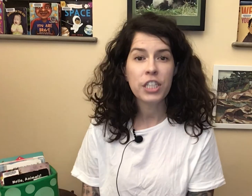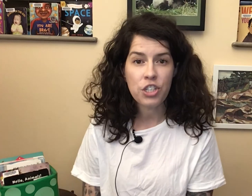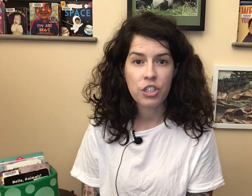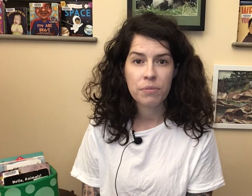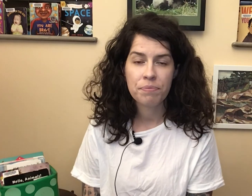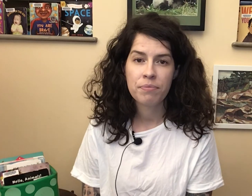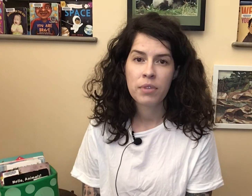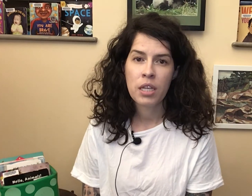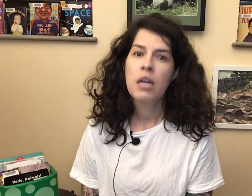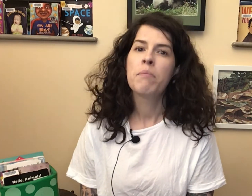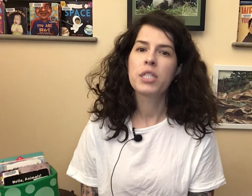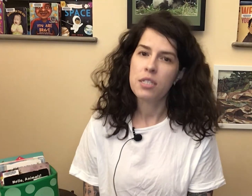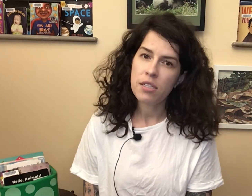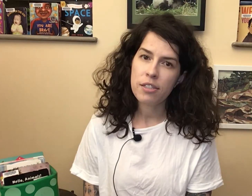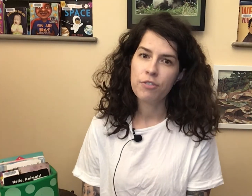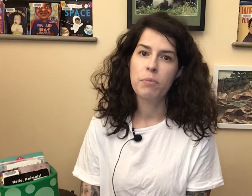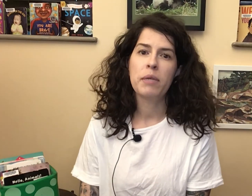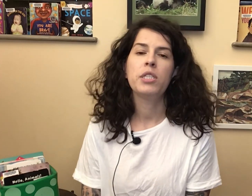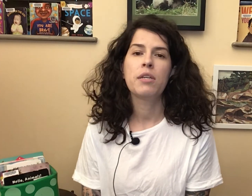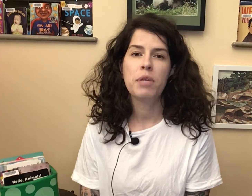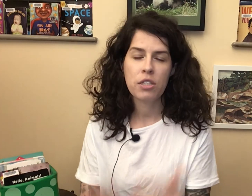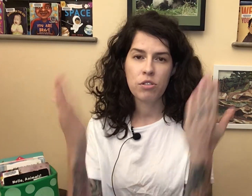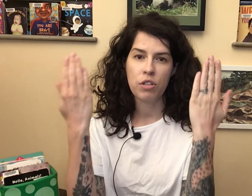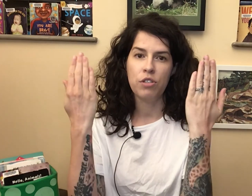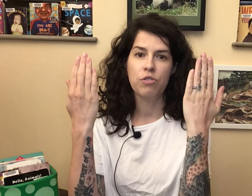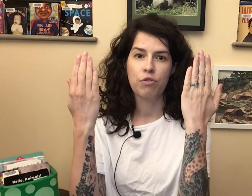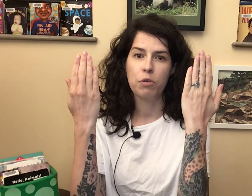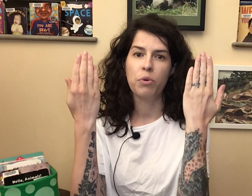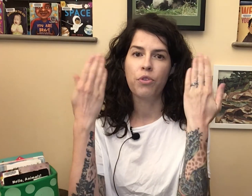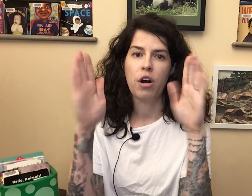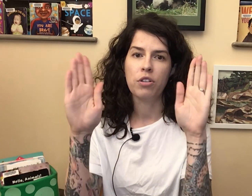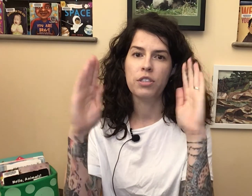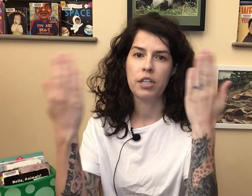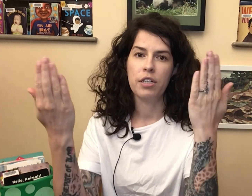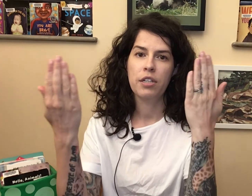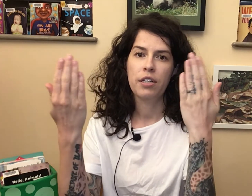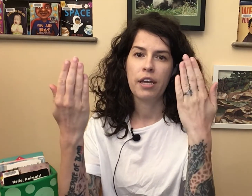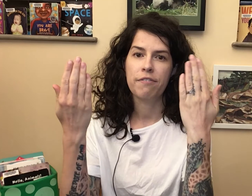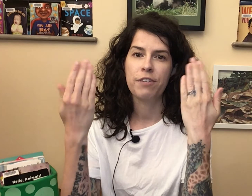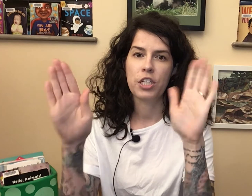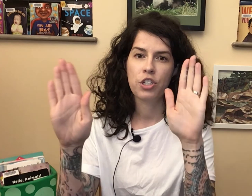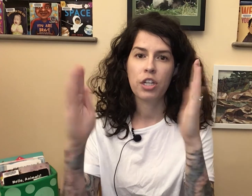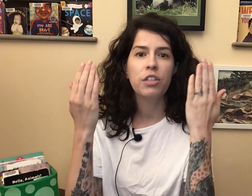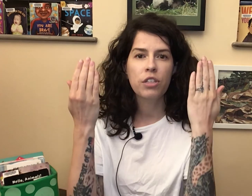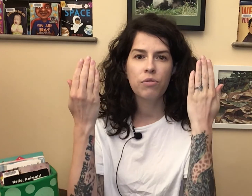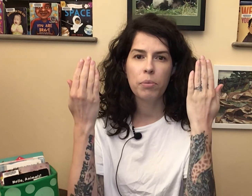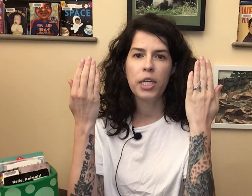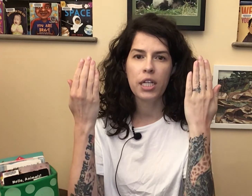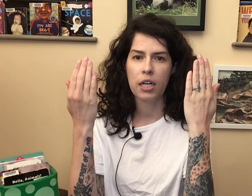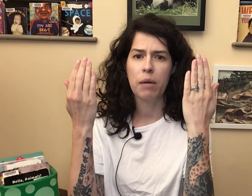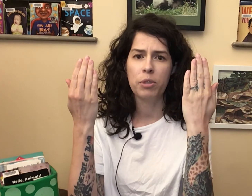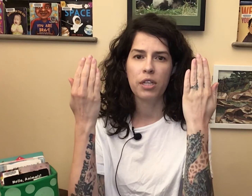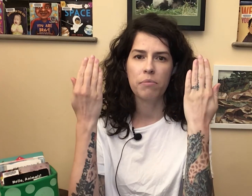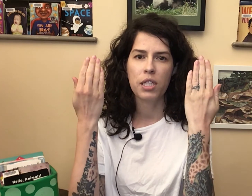finished, but it's easier for baby to make, so you can use it for both all done and finished. And you can repeat it a couple times like